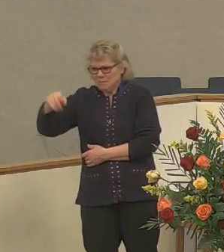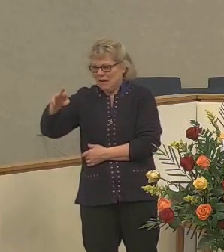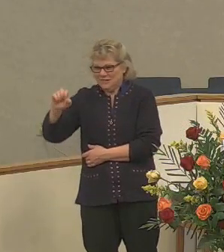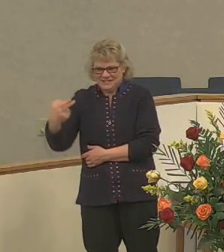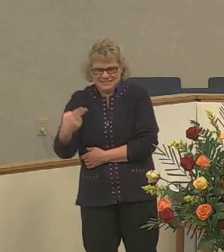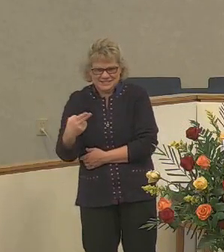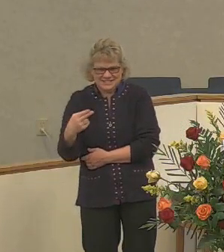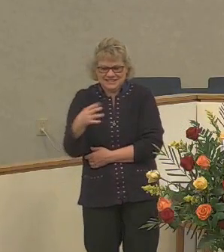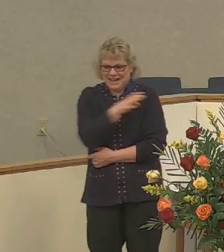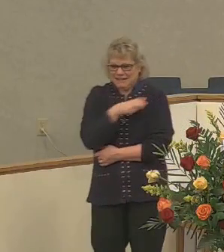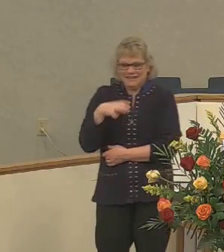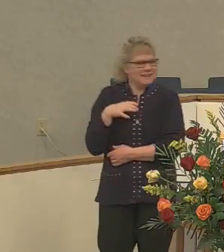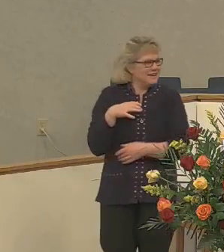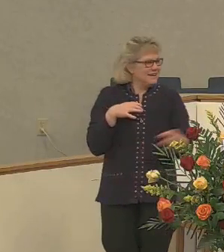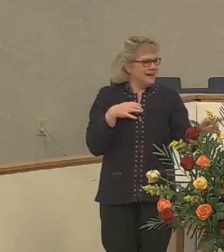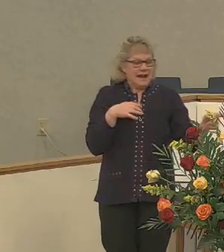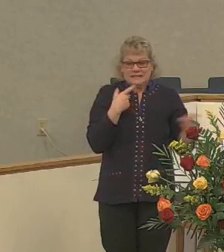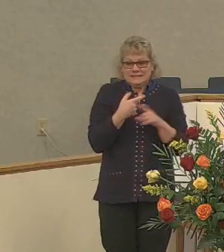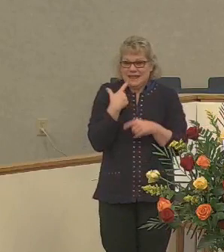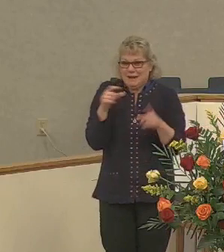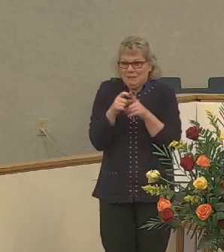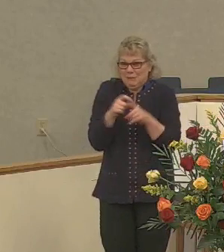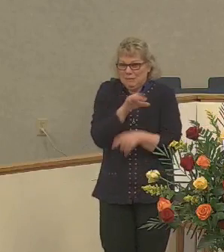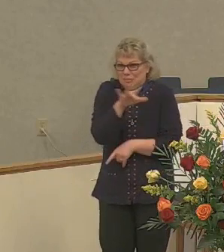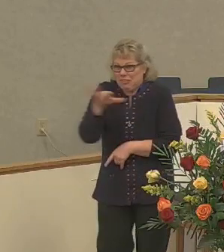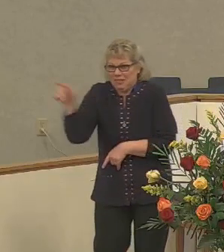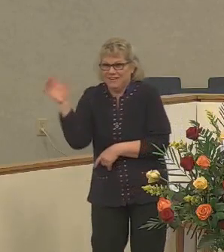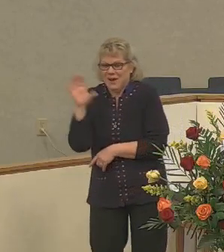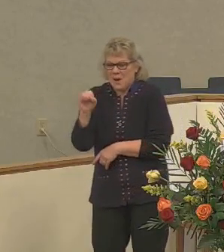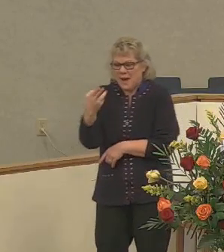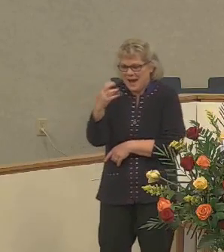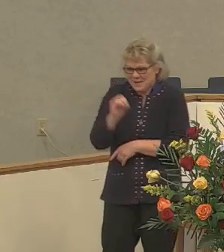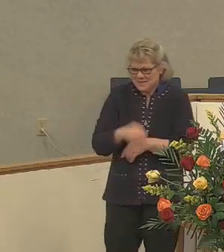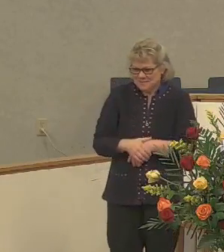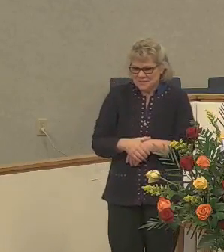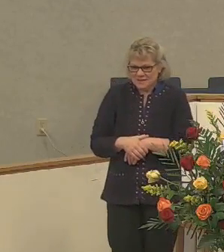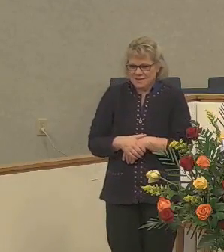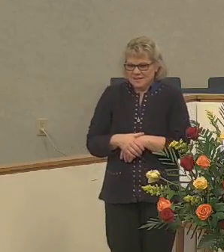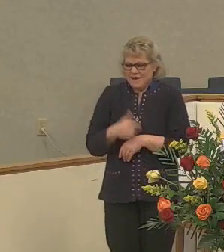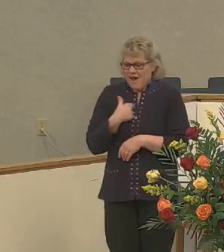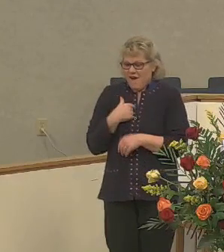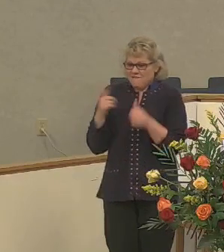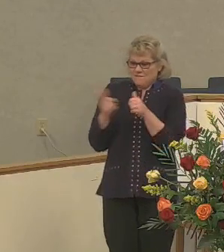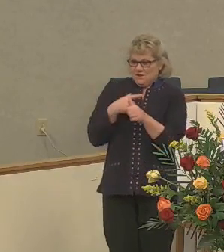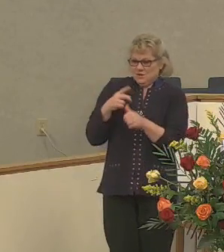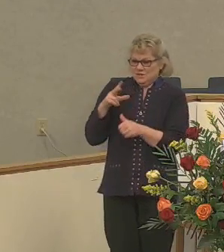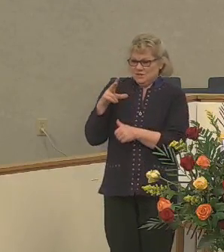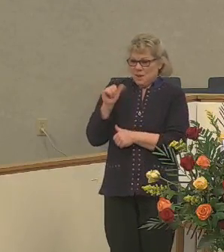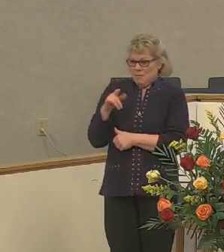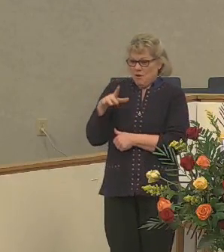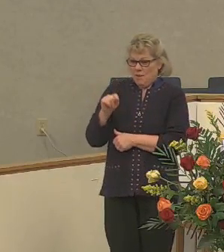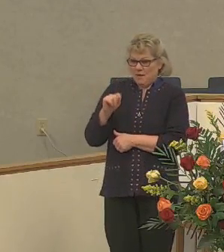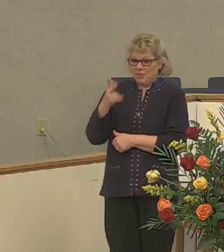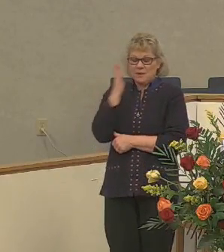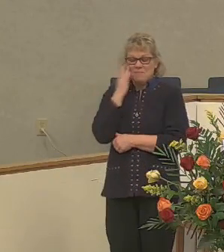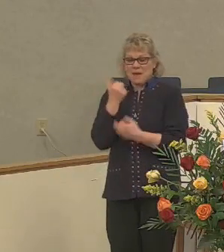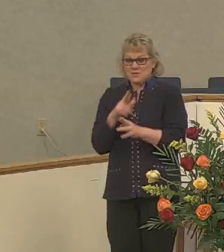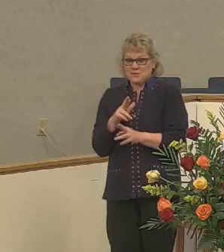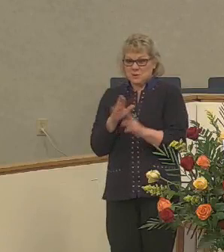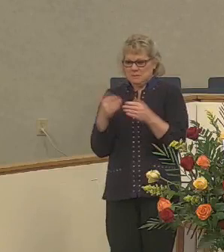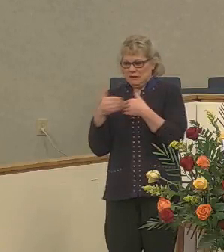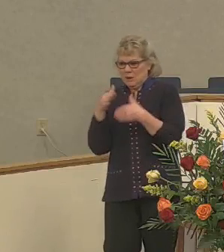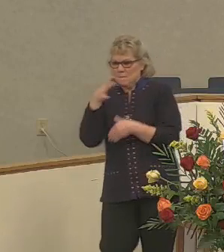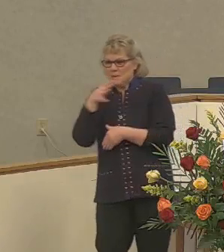Cleveland, Ohio. I just slaughtered that, didn't I? Our first honey pad was a three-room apartment upstairs from her